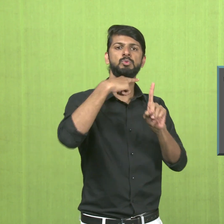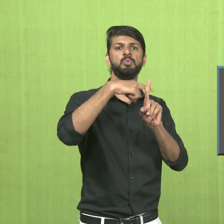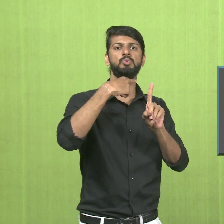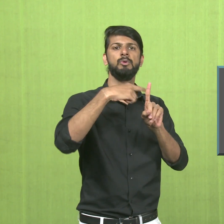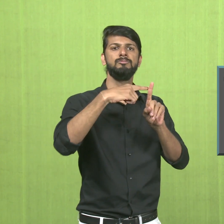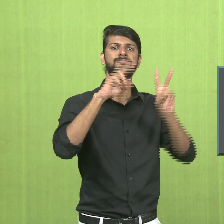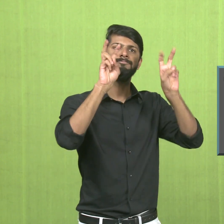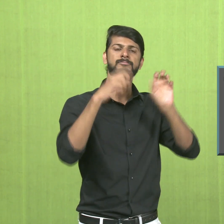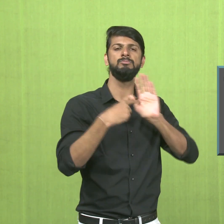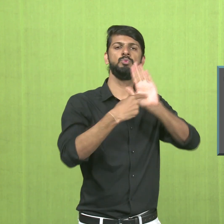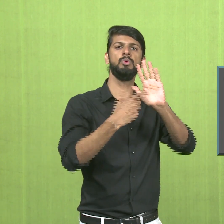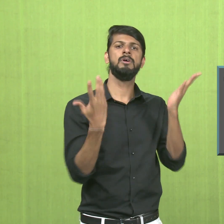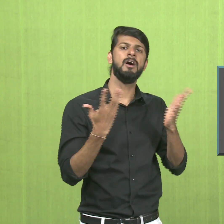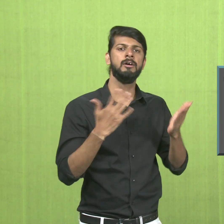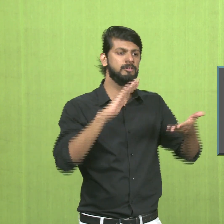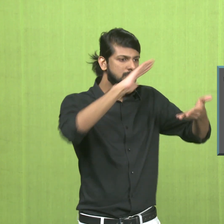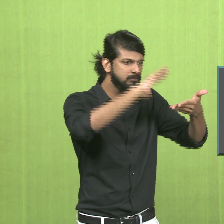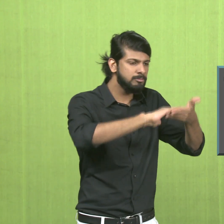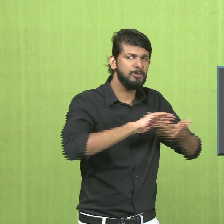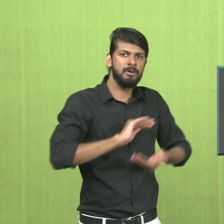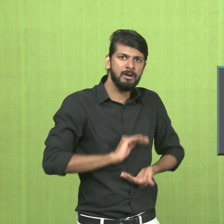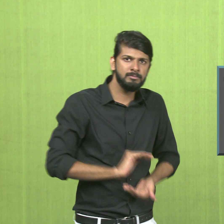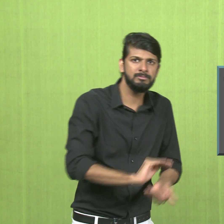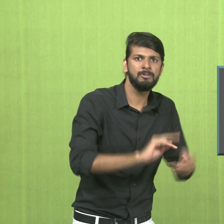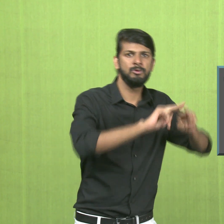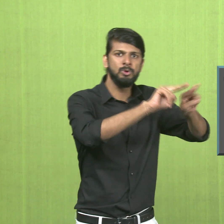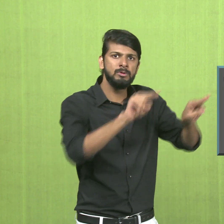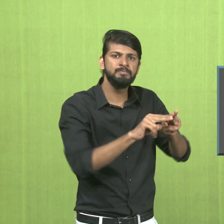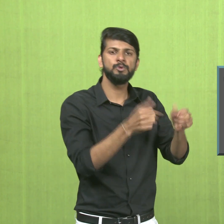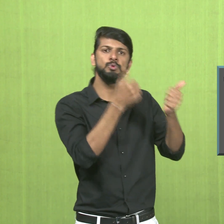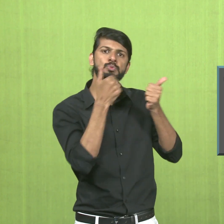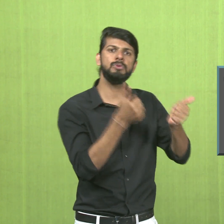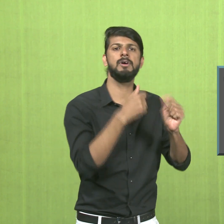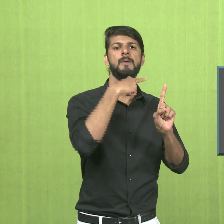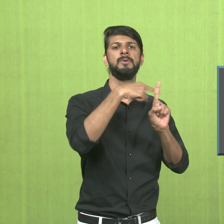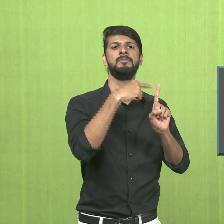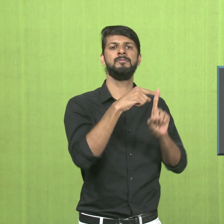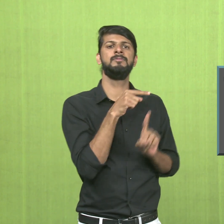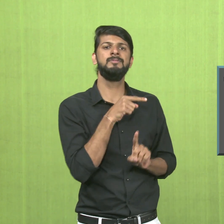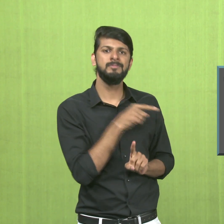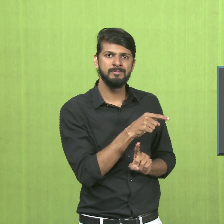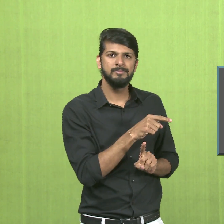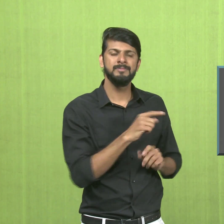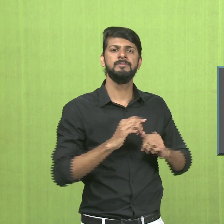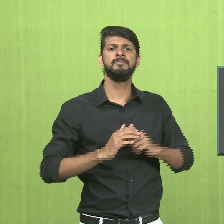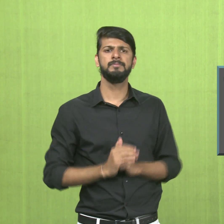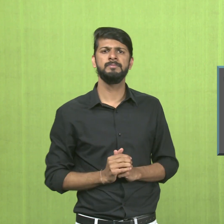orienting the newlyweds to the concept of matrimony and fertility.